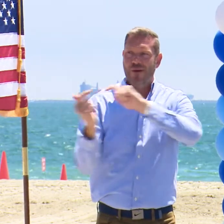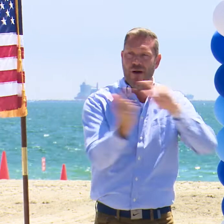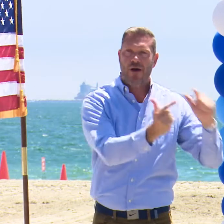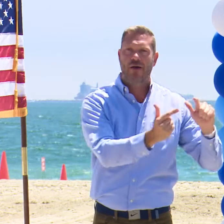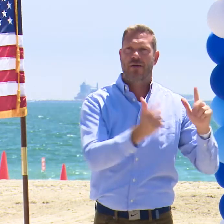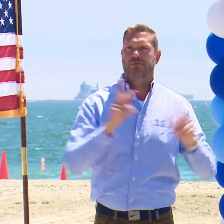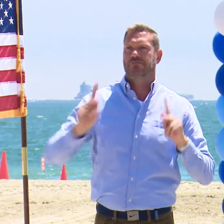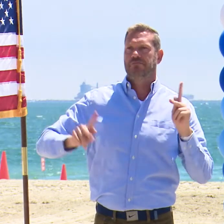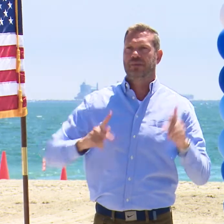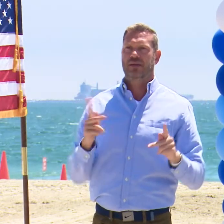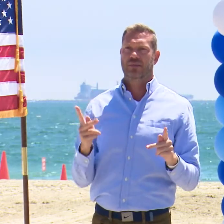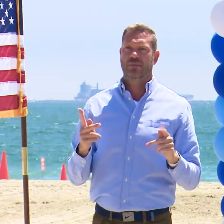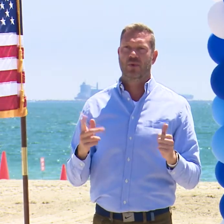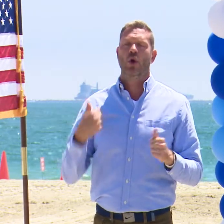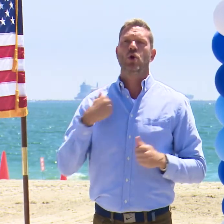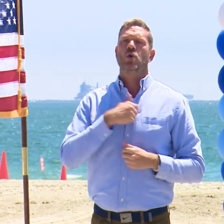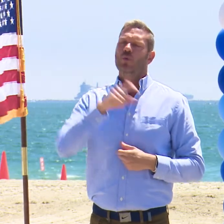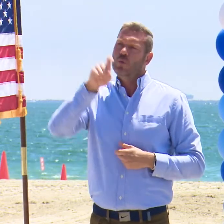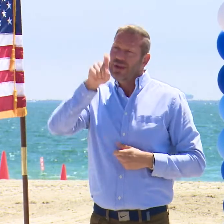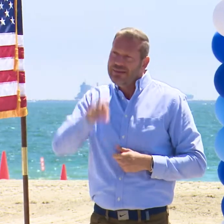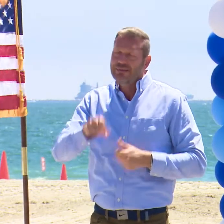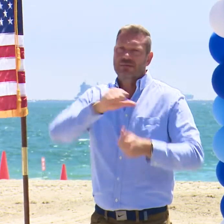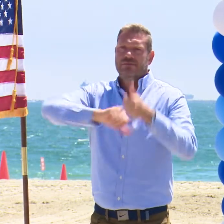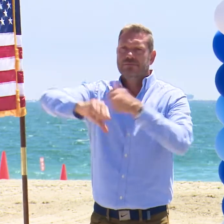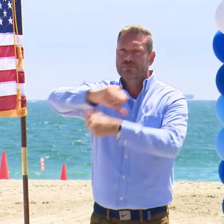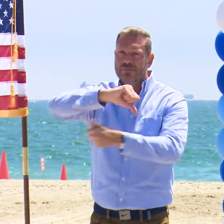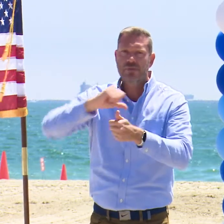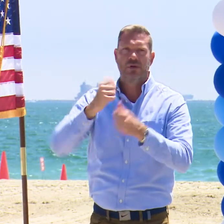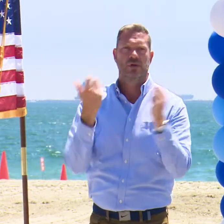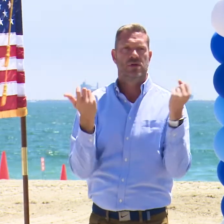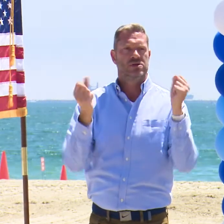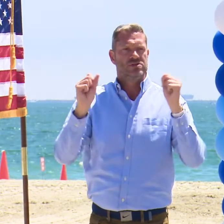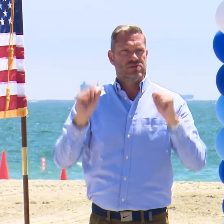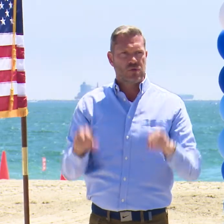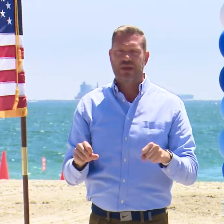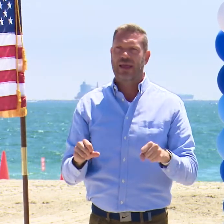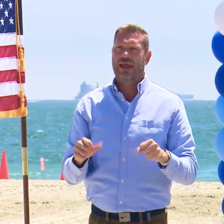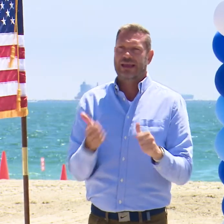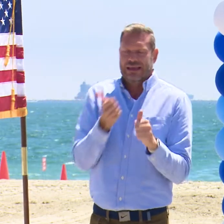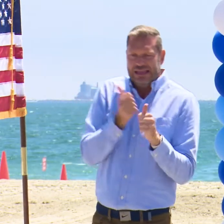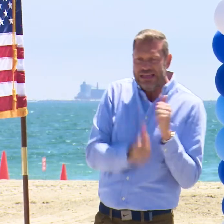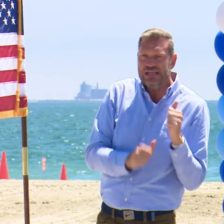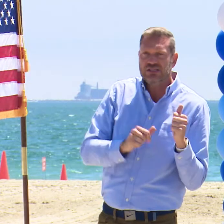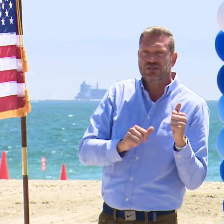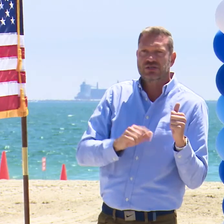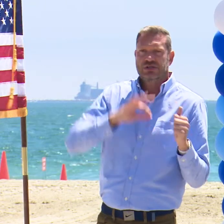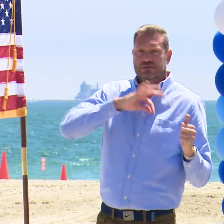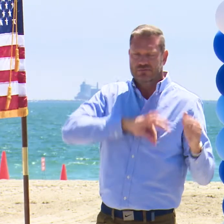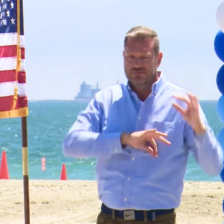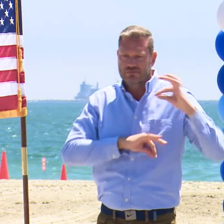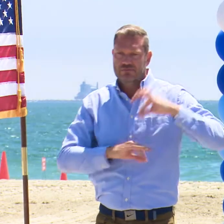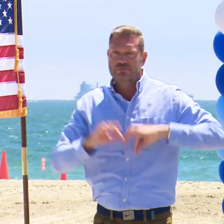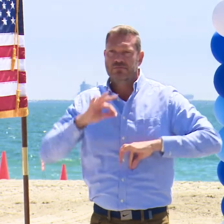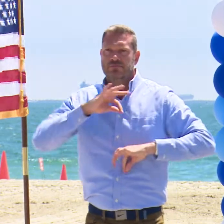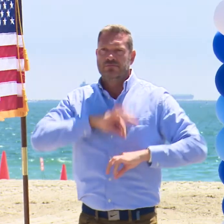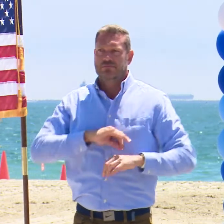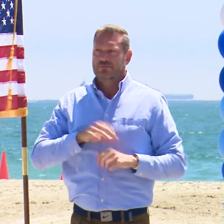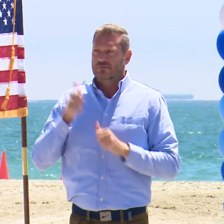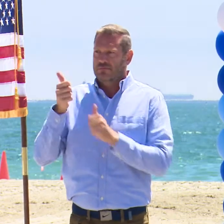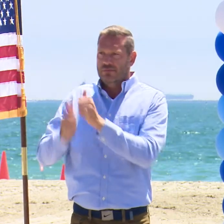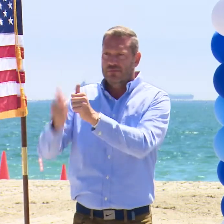because we need one another to thrive, so that we all can contribute in some way to making Long Beach a better place to